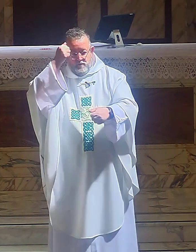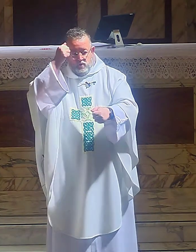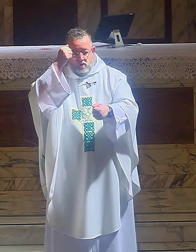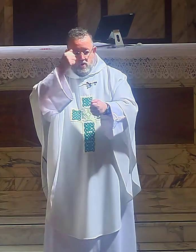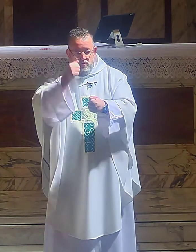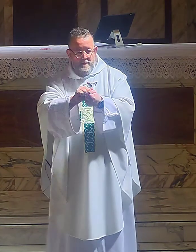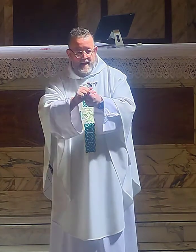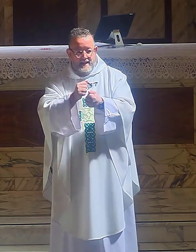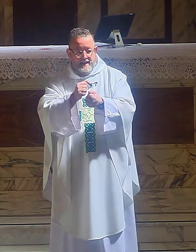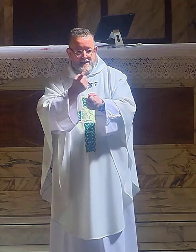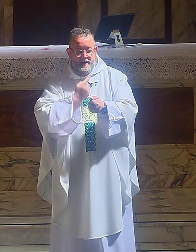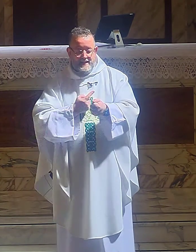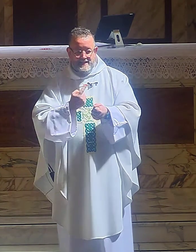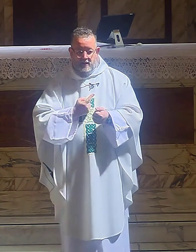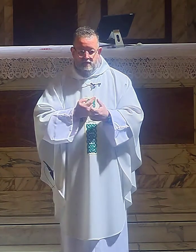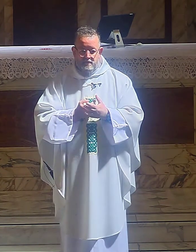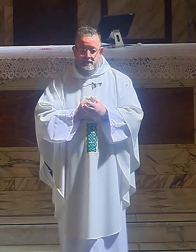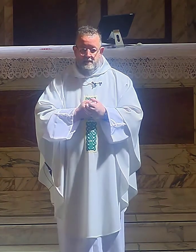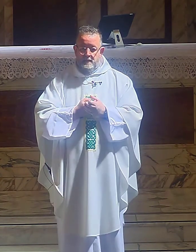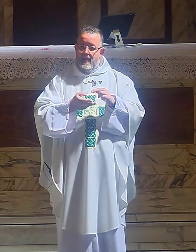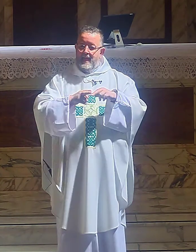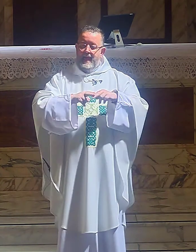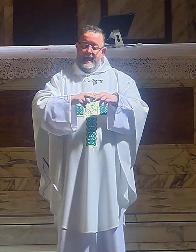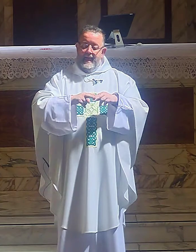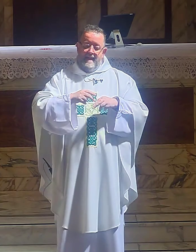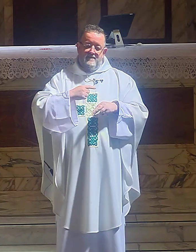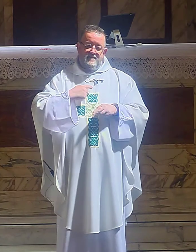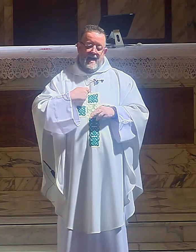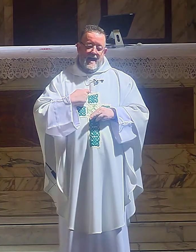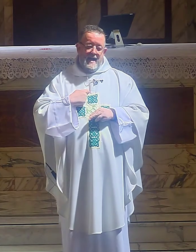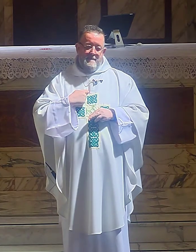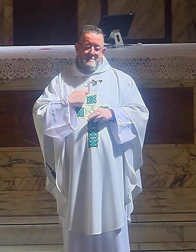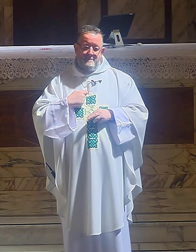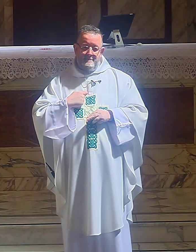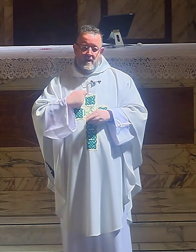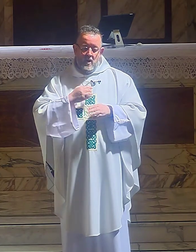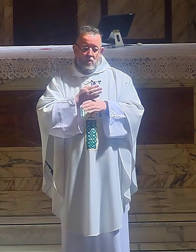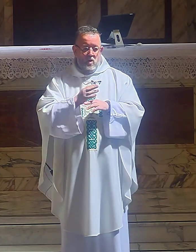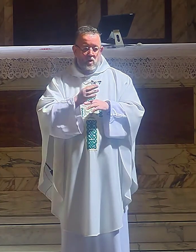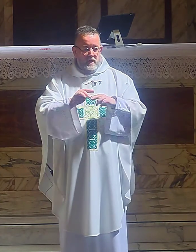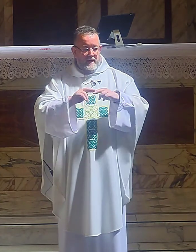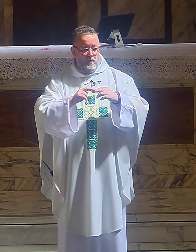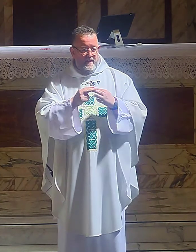I have to remind myself, if I'm